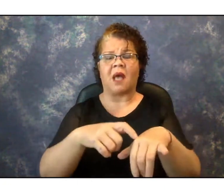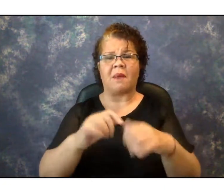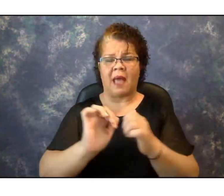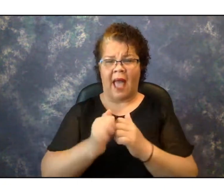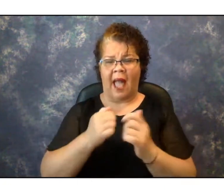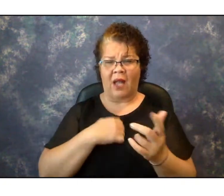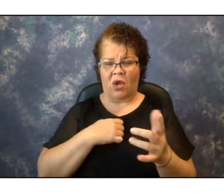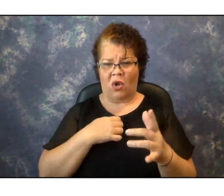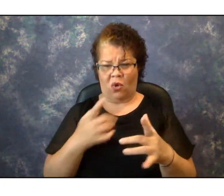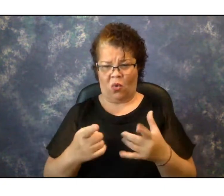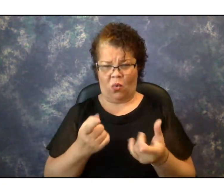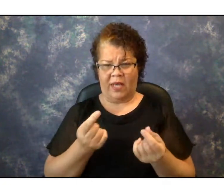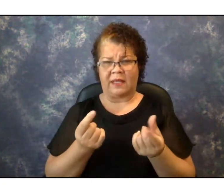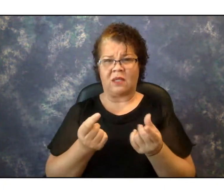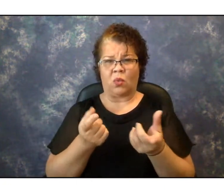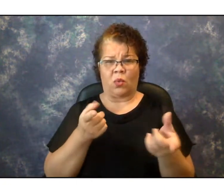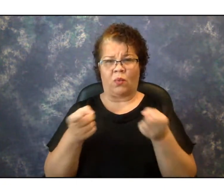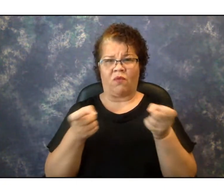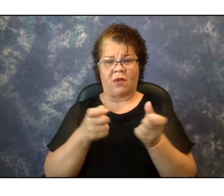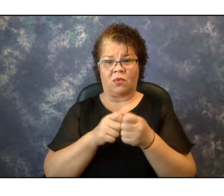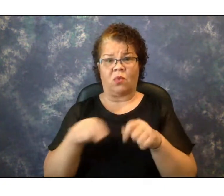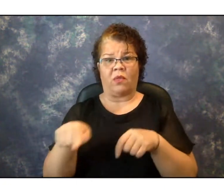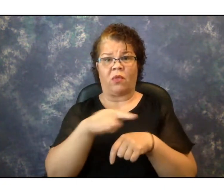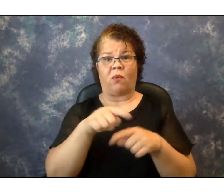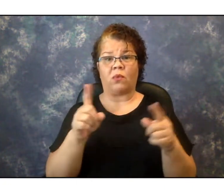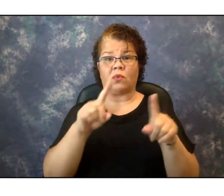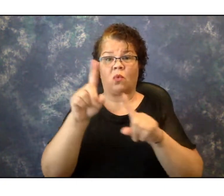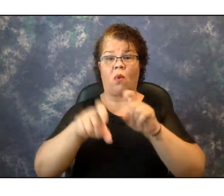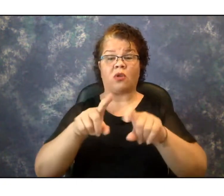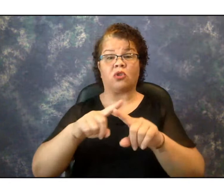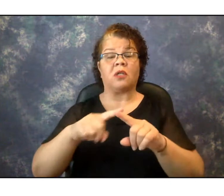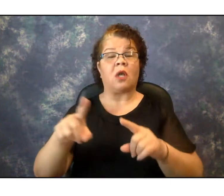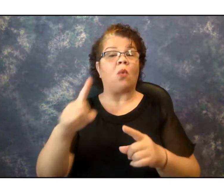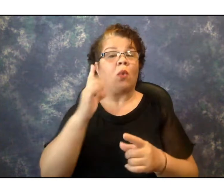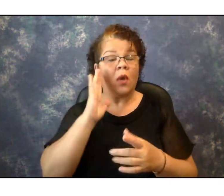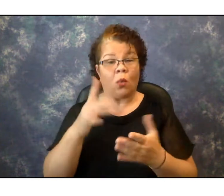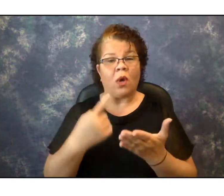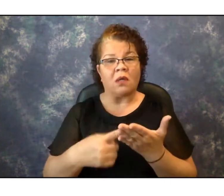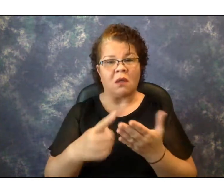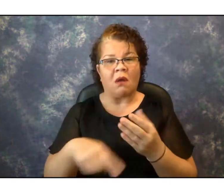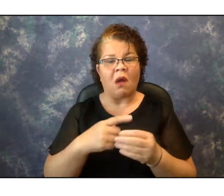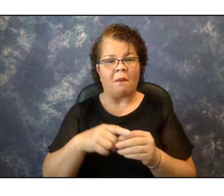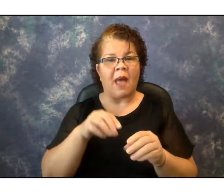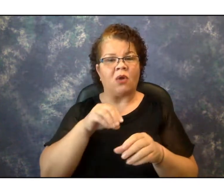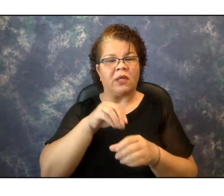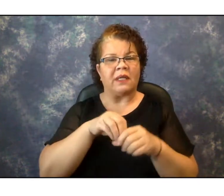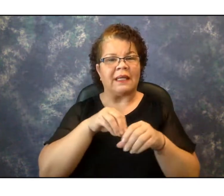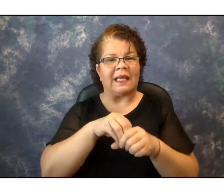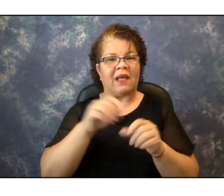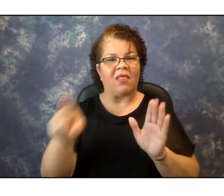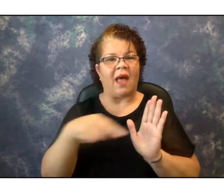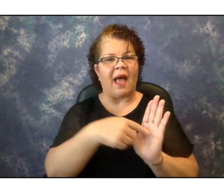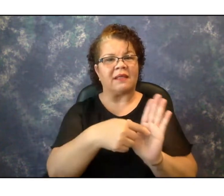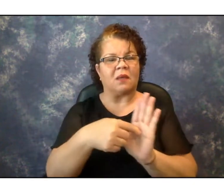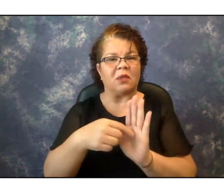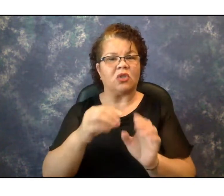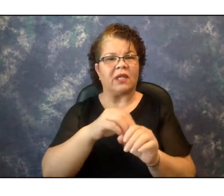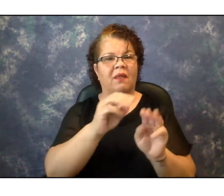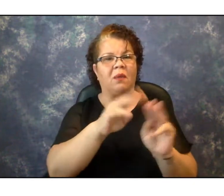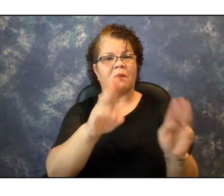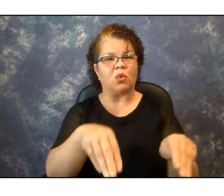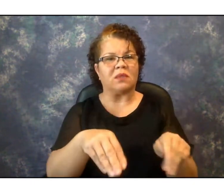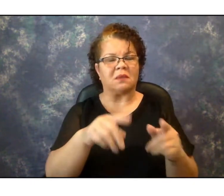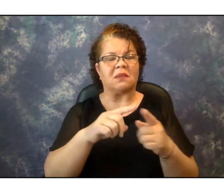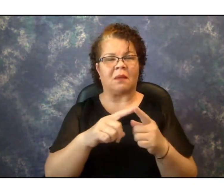about every day. Partially, we're going to talk about it in this exhibition, A Reckoning, that's about centered around the